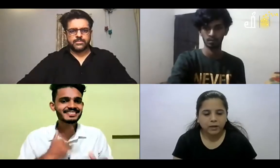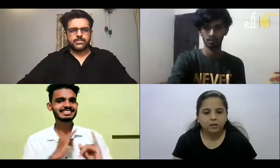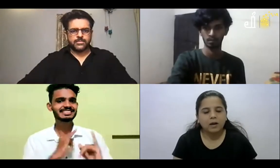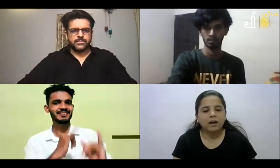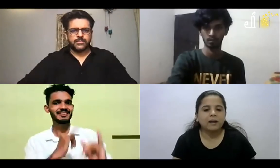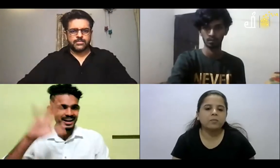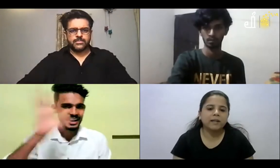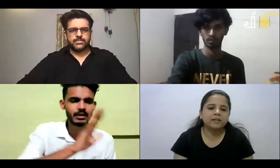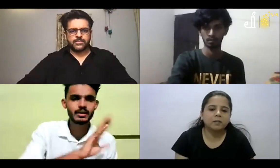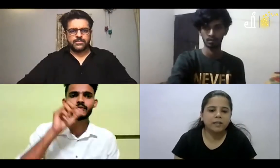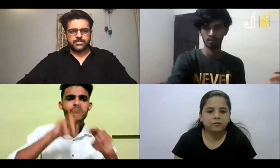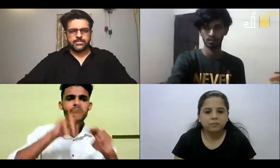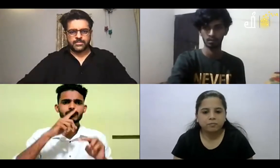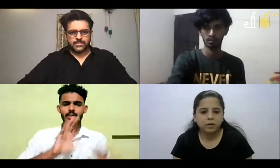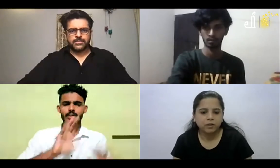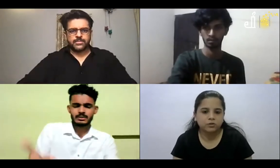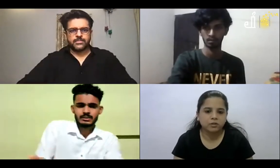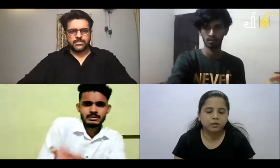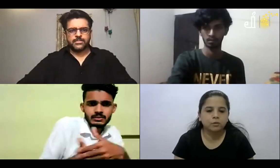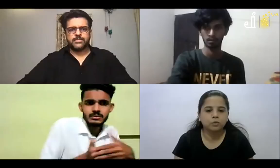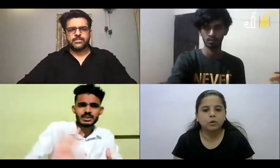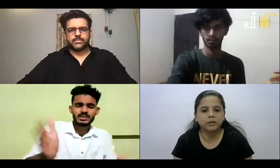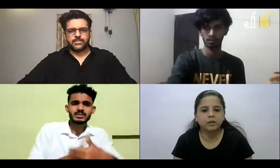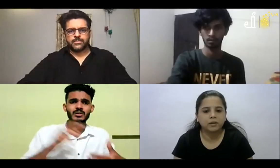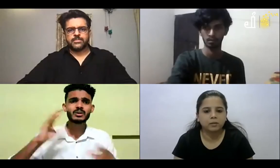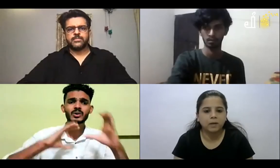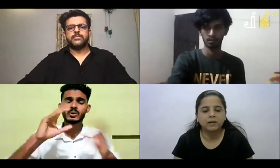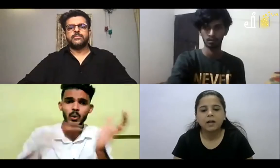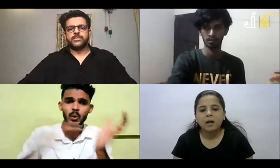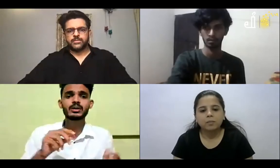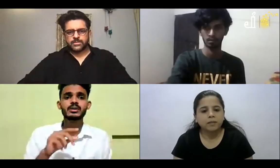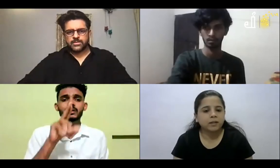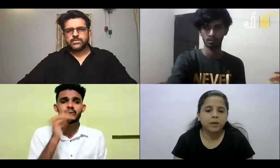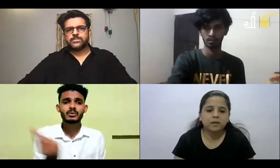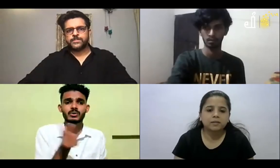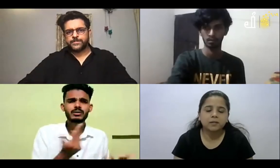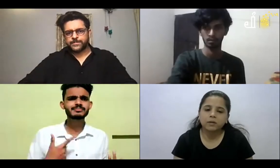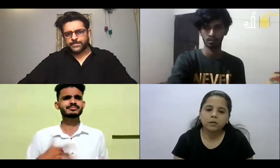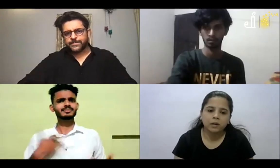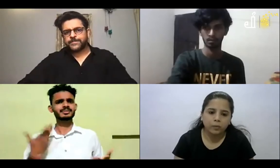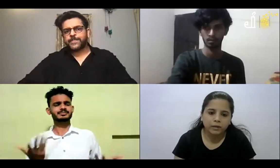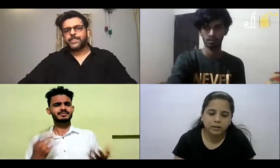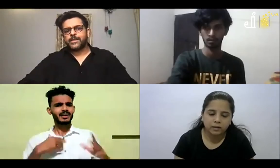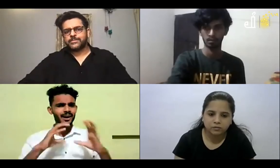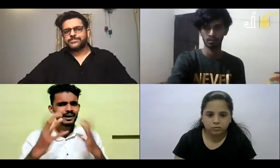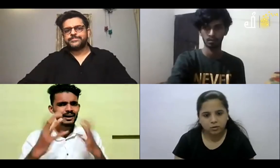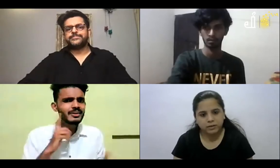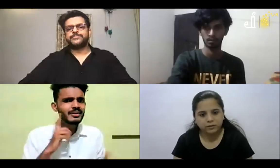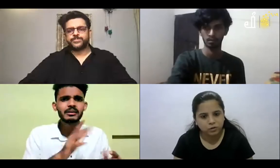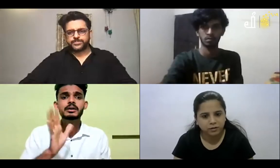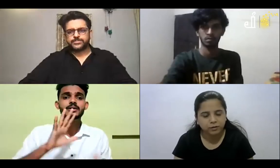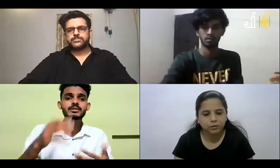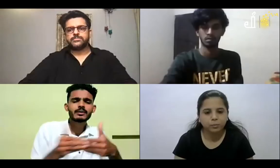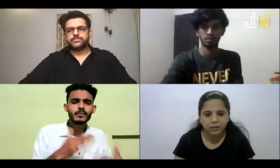So I have met some deaf children who got the cochlear implant, but their parents they were not allowing their